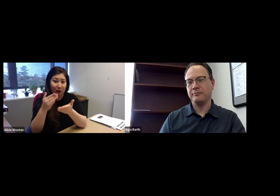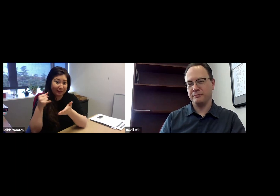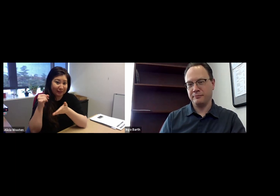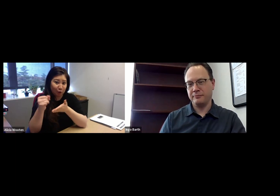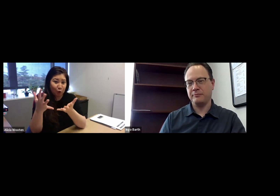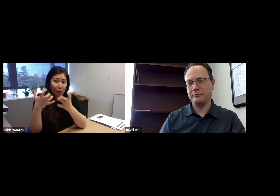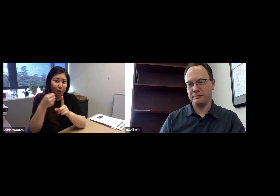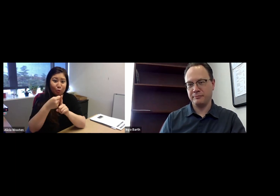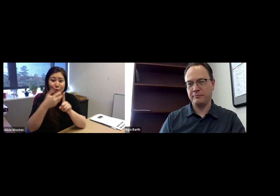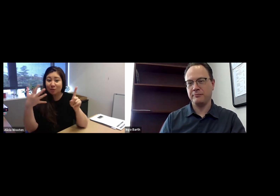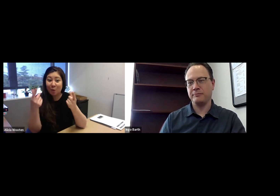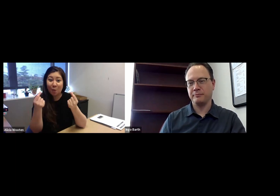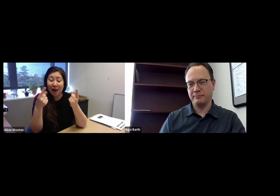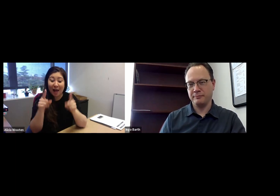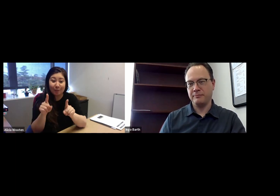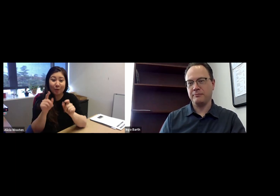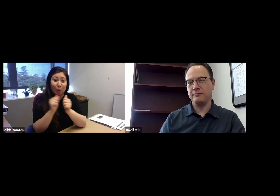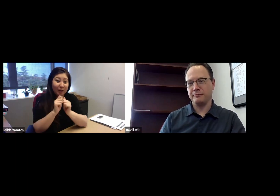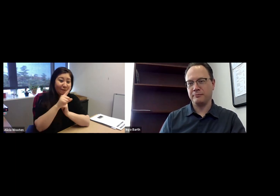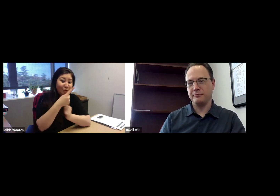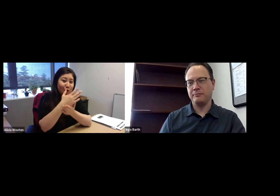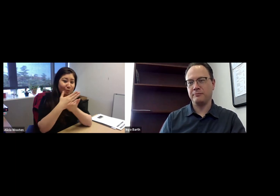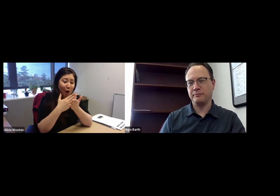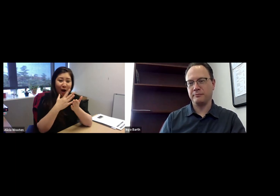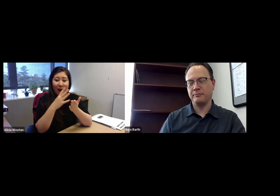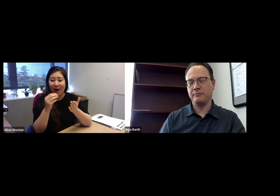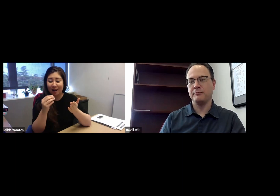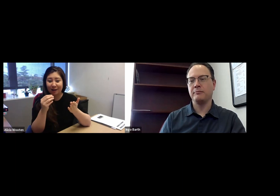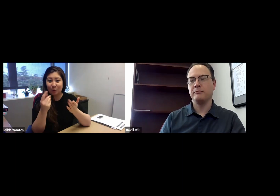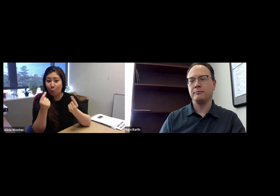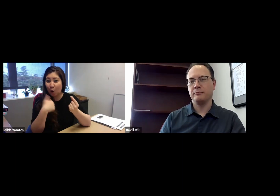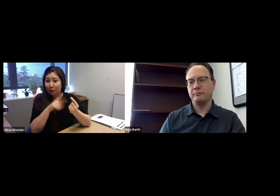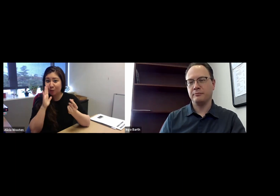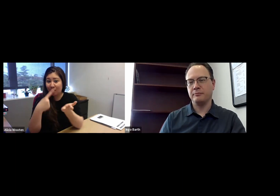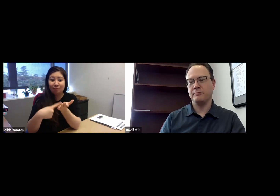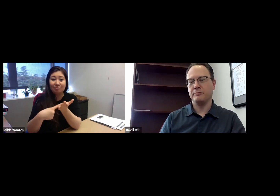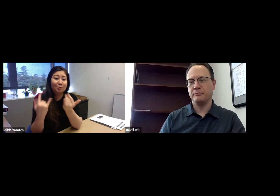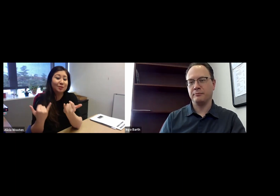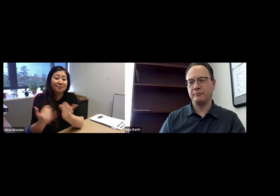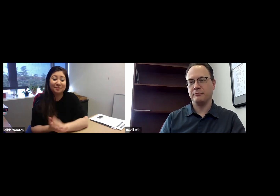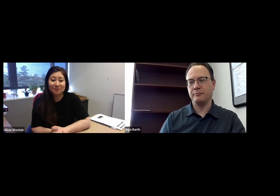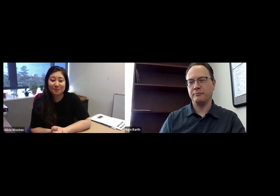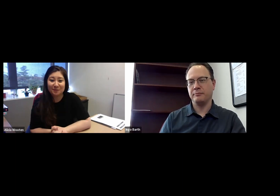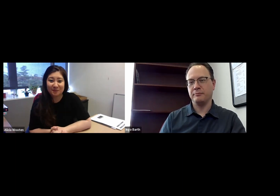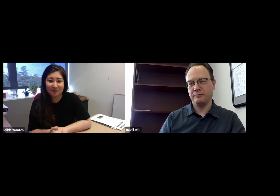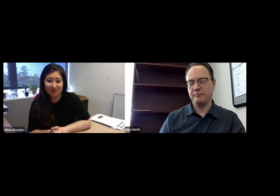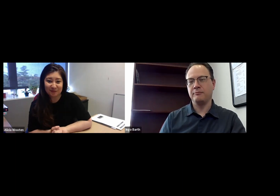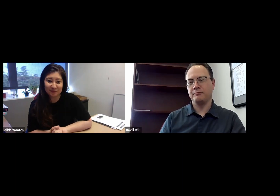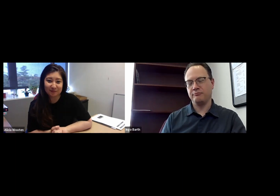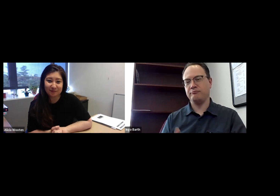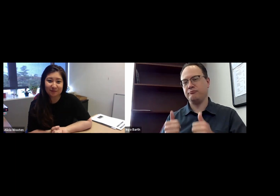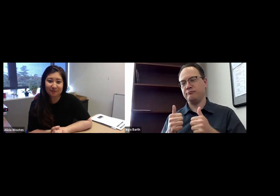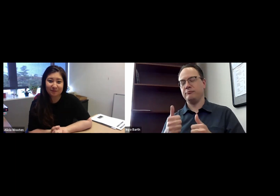So if you missed the first part, Ingo, do you want to expand sort of what happened with that first part and what we'll be talking